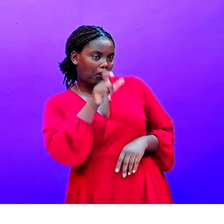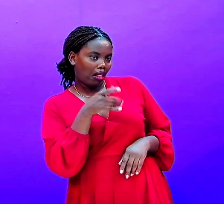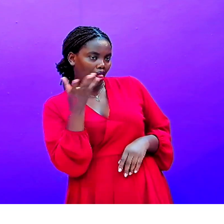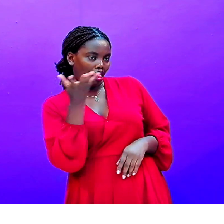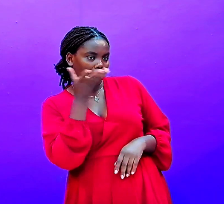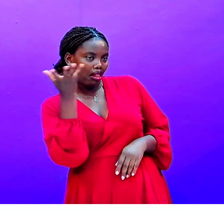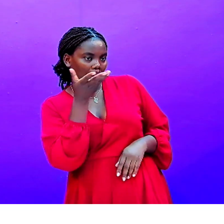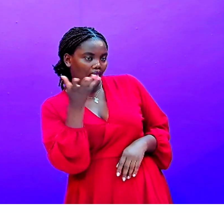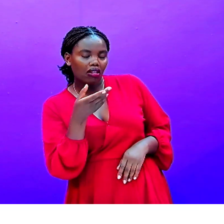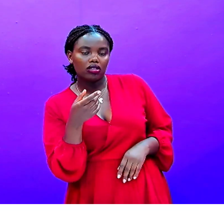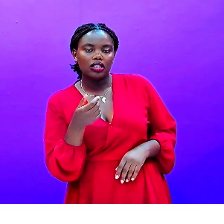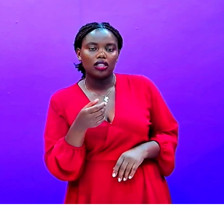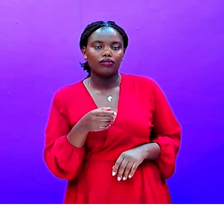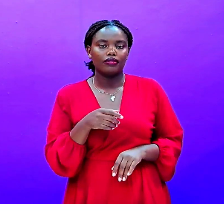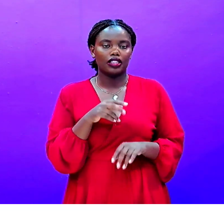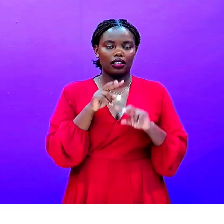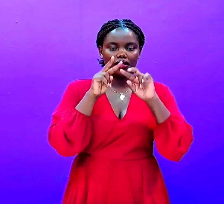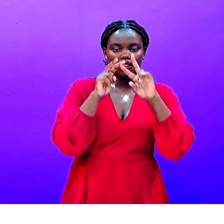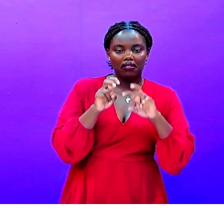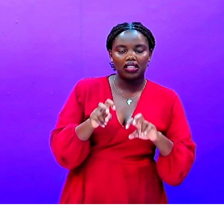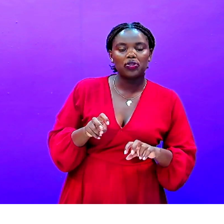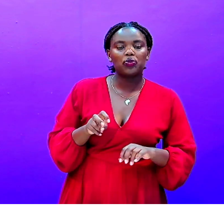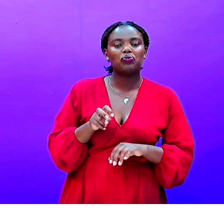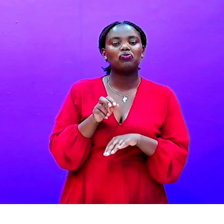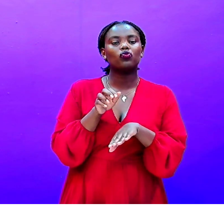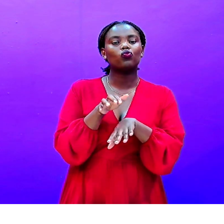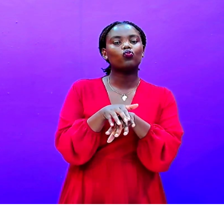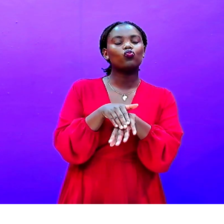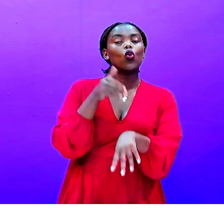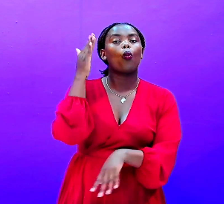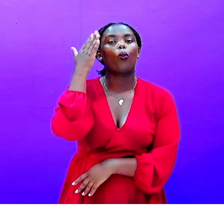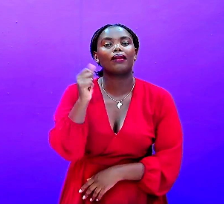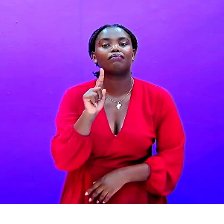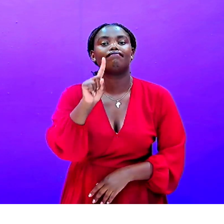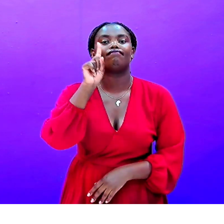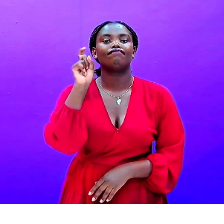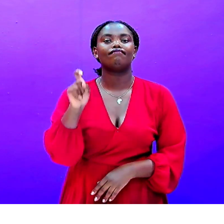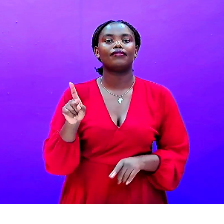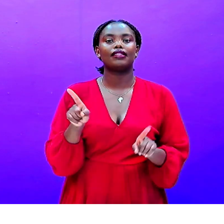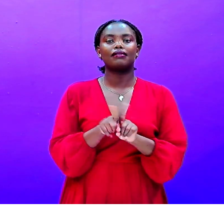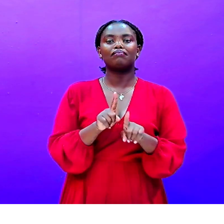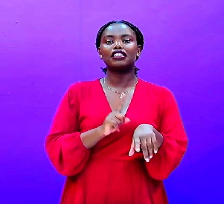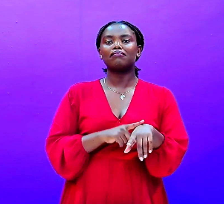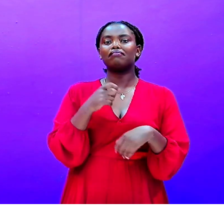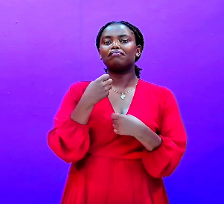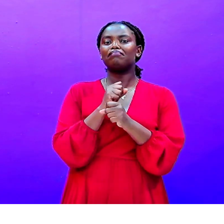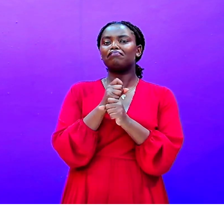He questioned the impartiality of law enforcement and highlighted growing